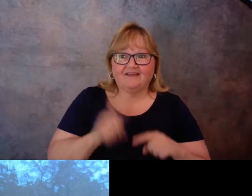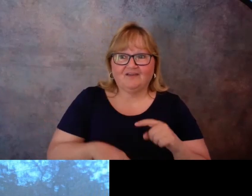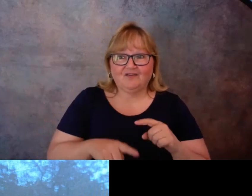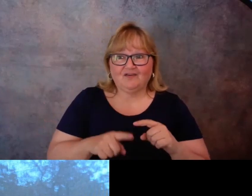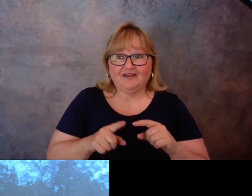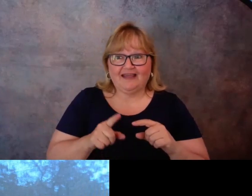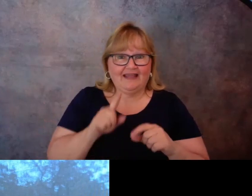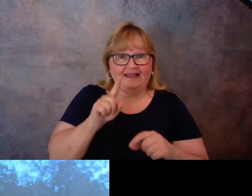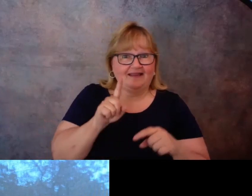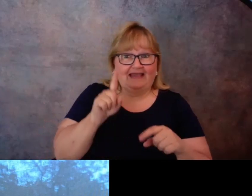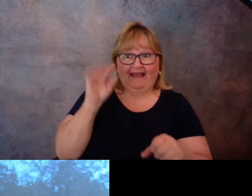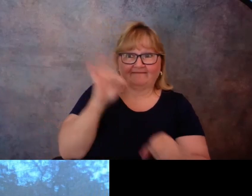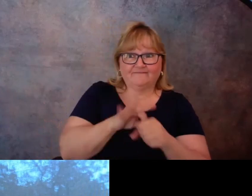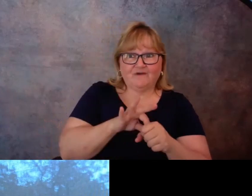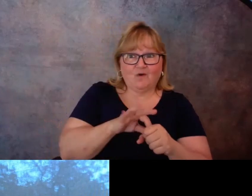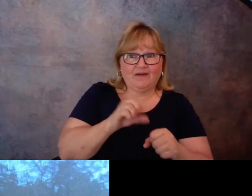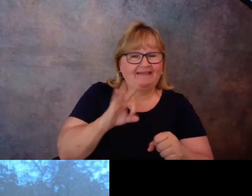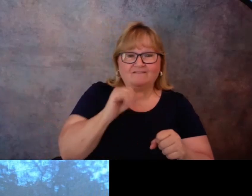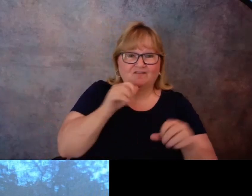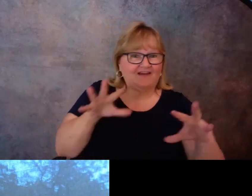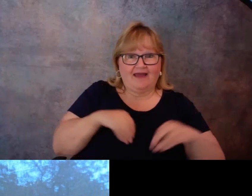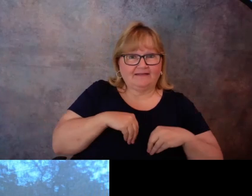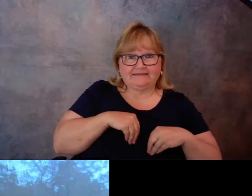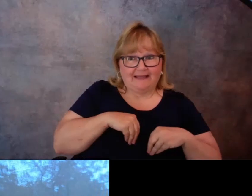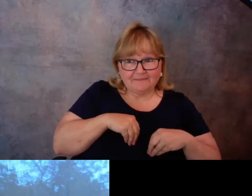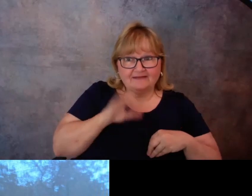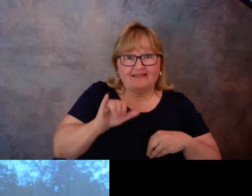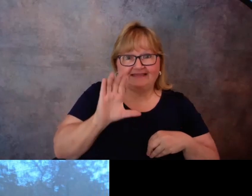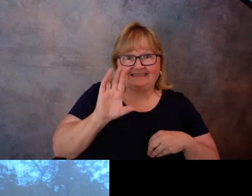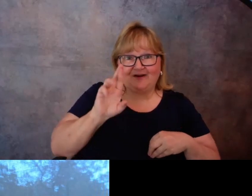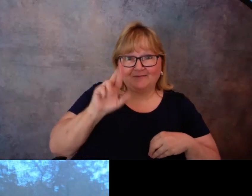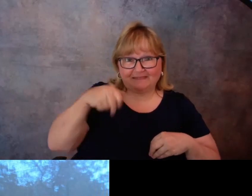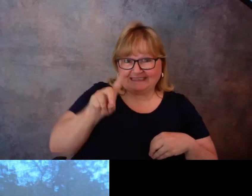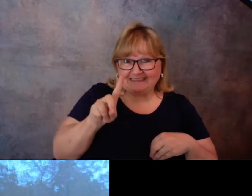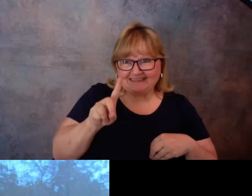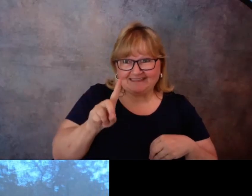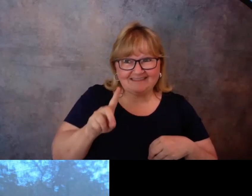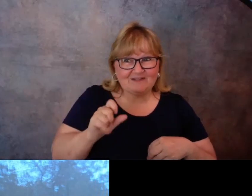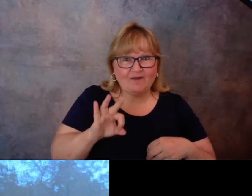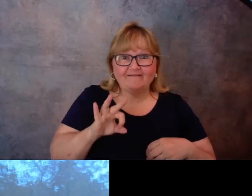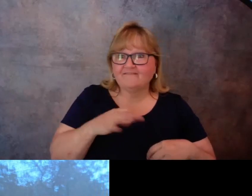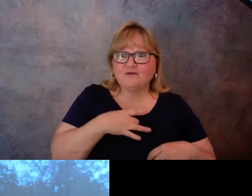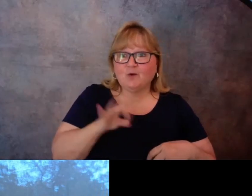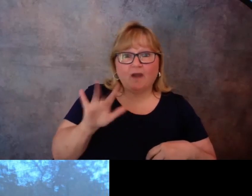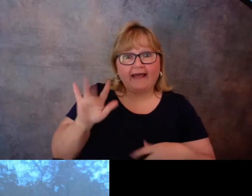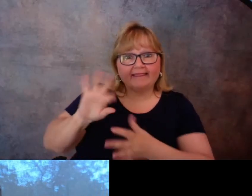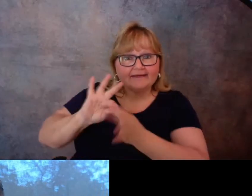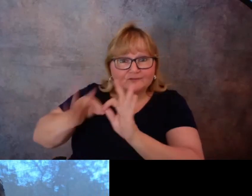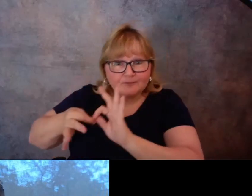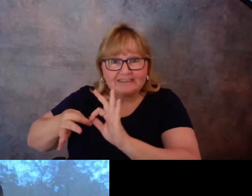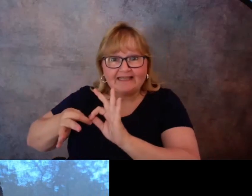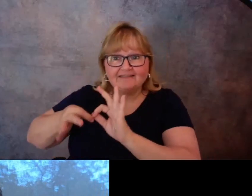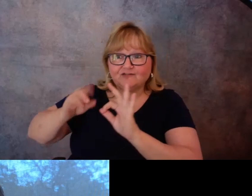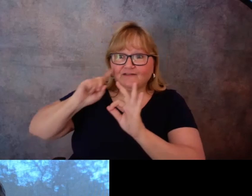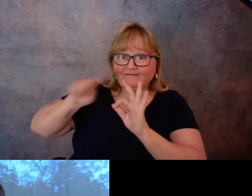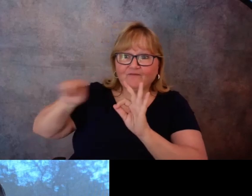treaty body if you haven't ratified the convention. So in a sense, if you don't like the interpretations, the usual remedy